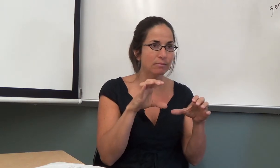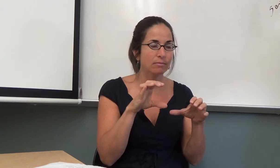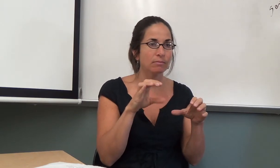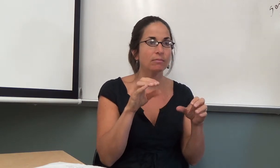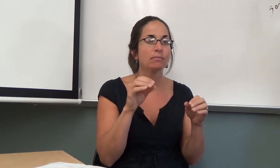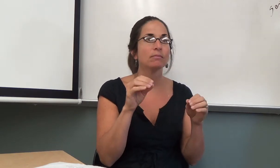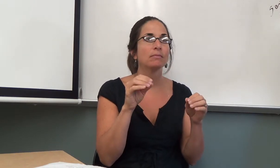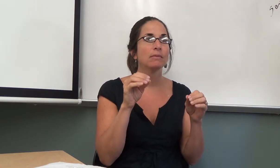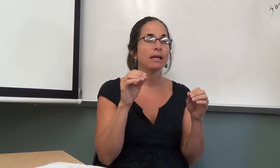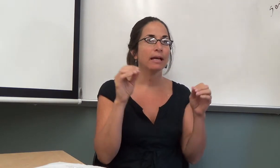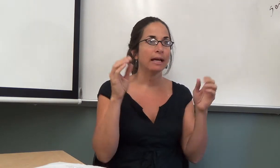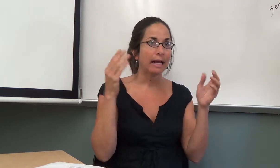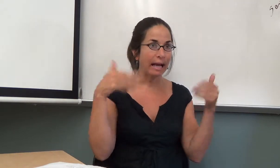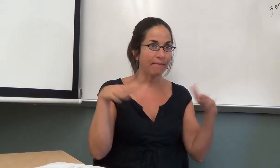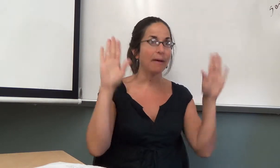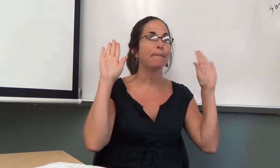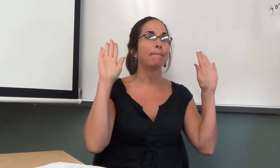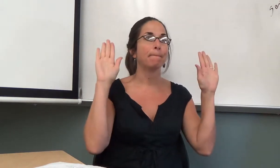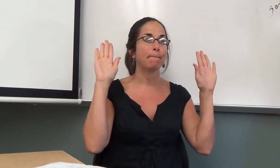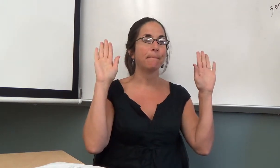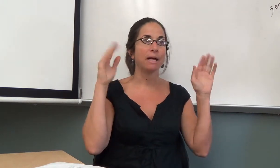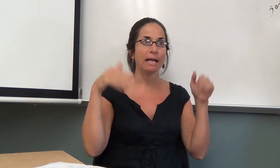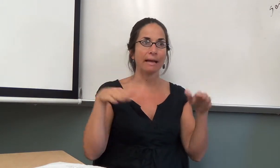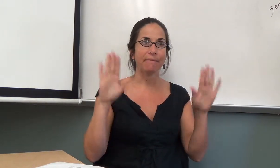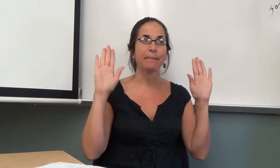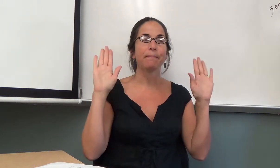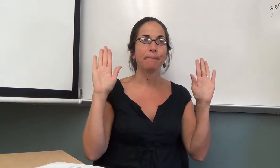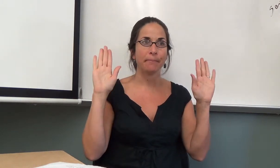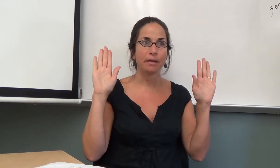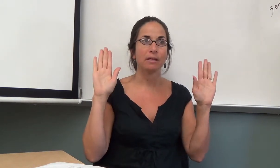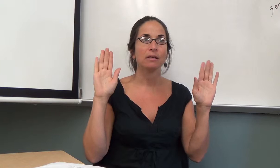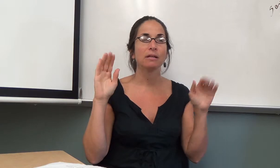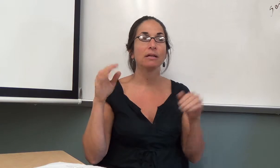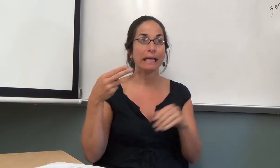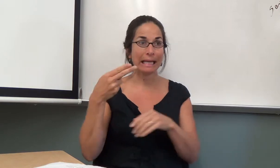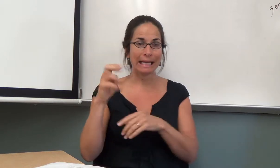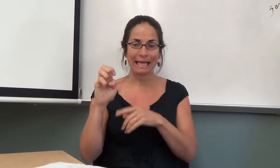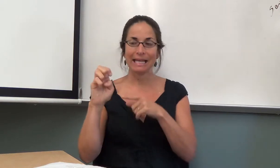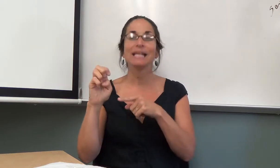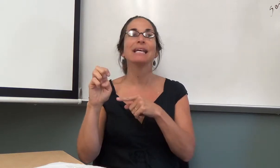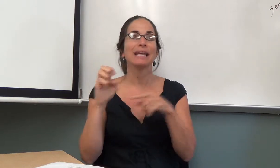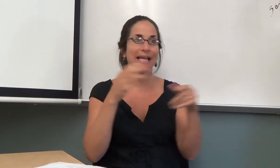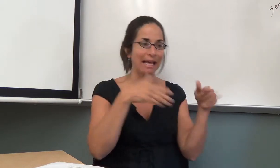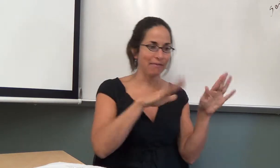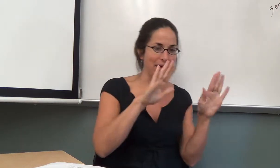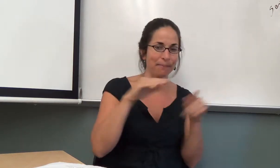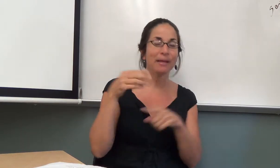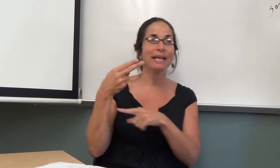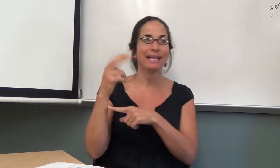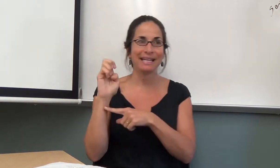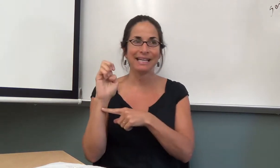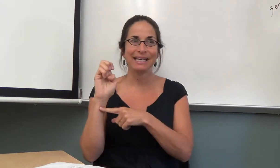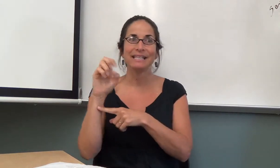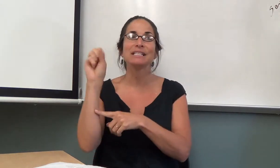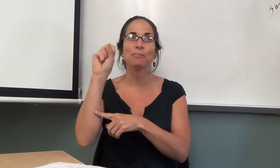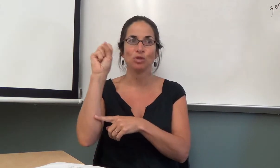up. And so that makes him doing something. So that means he's the what or the who of the sentence, which makes him the subject. Nice job.